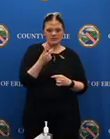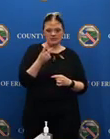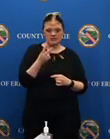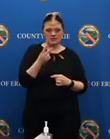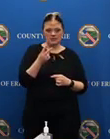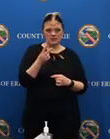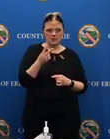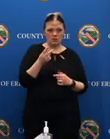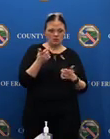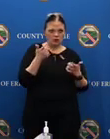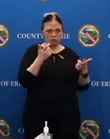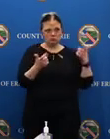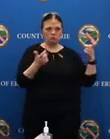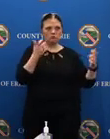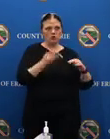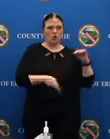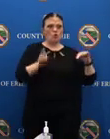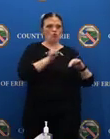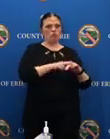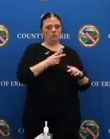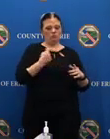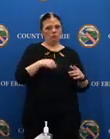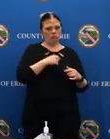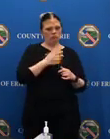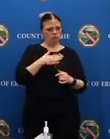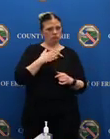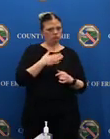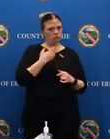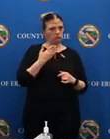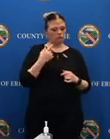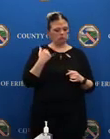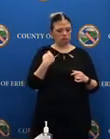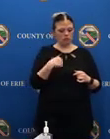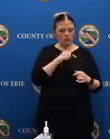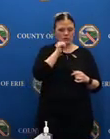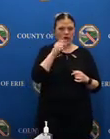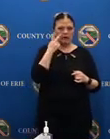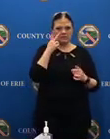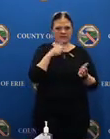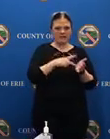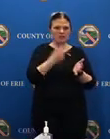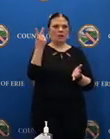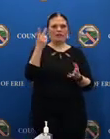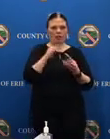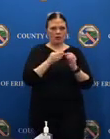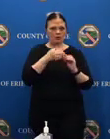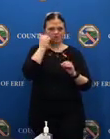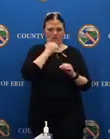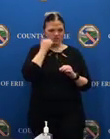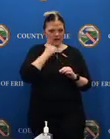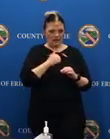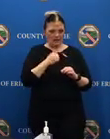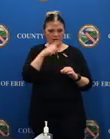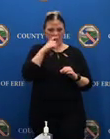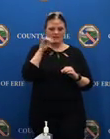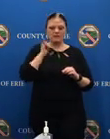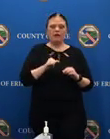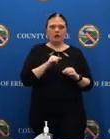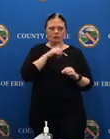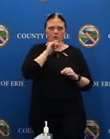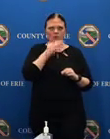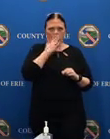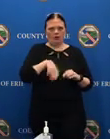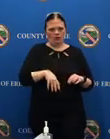incredible growth, which is what we're all happy about. We're very happy about that. We're not seeing doubling of those numbers on a daily basis, because that would be